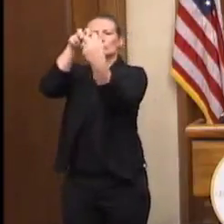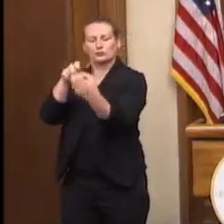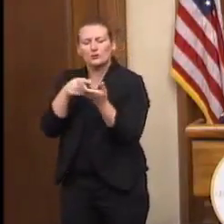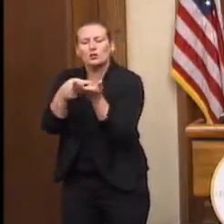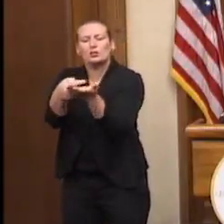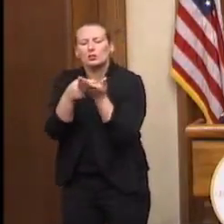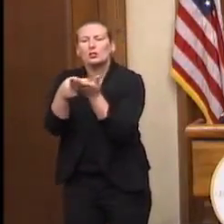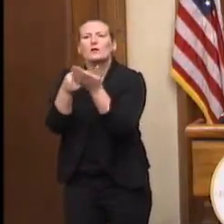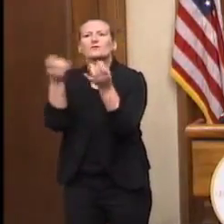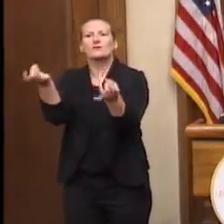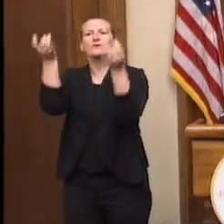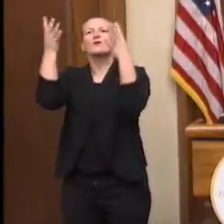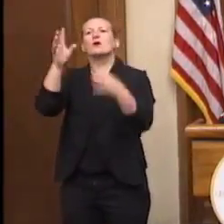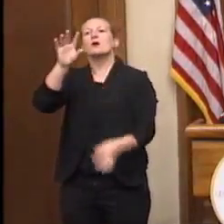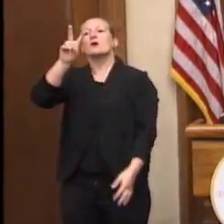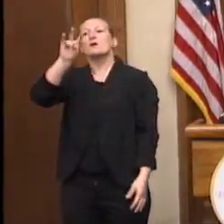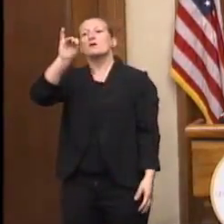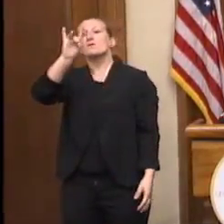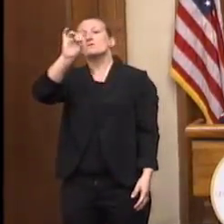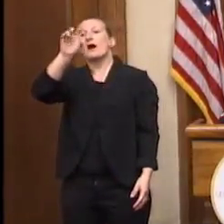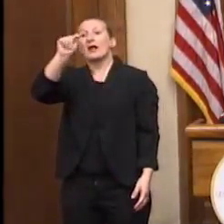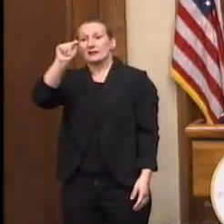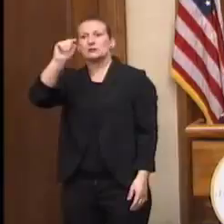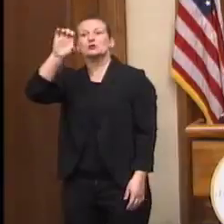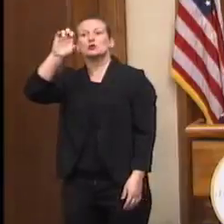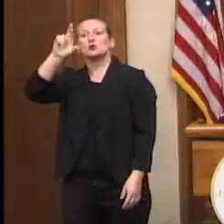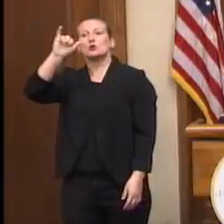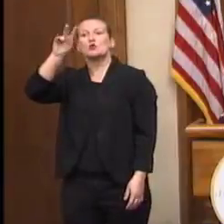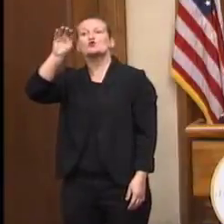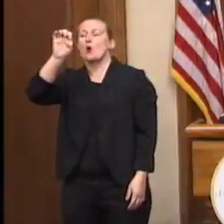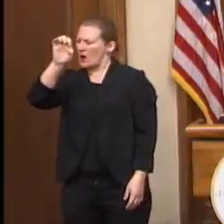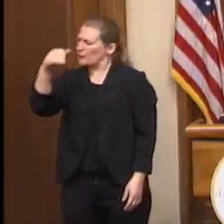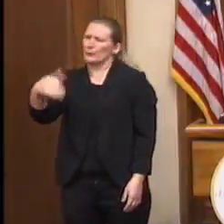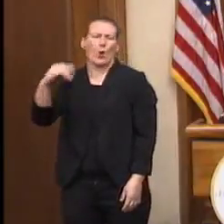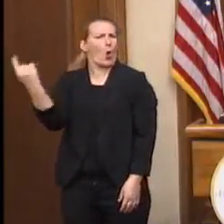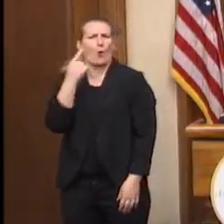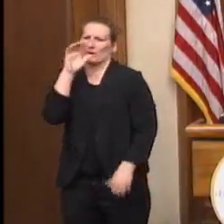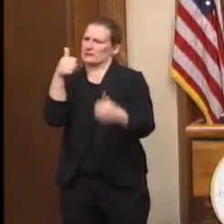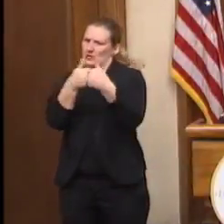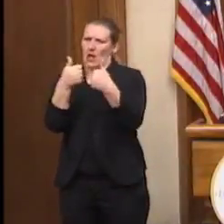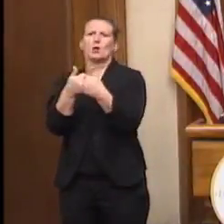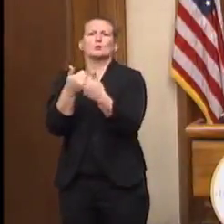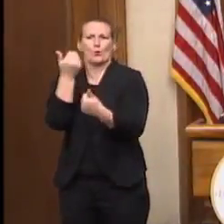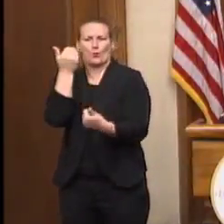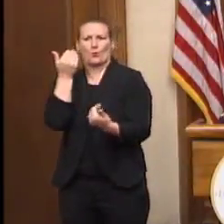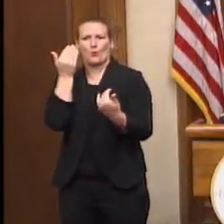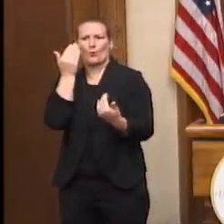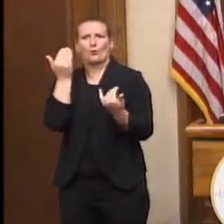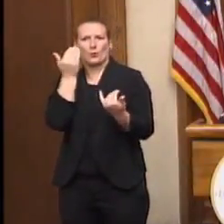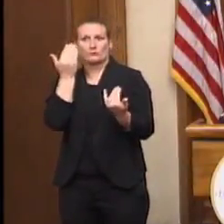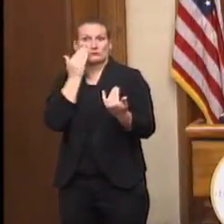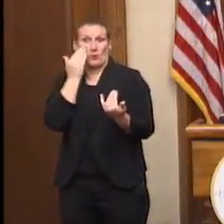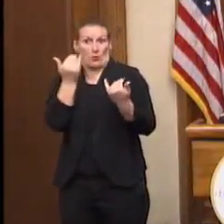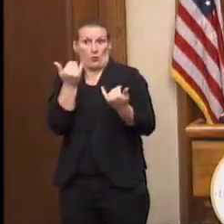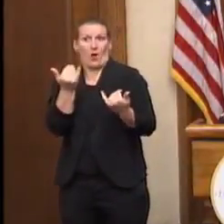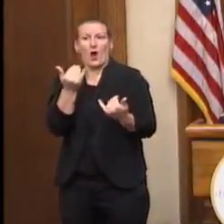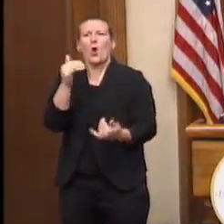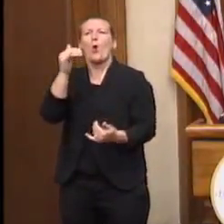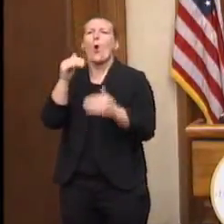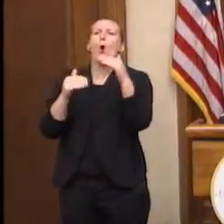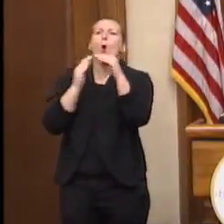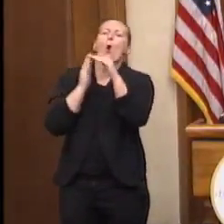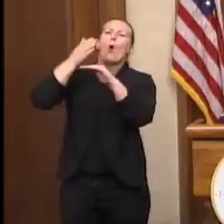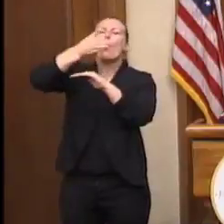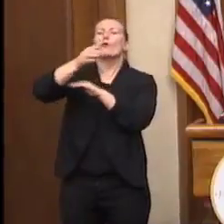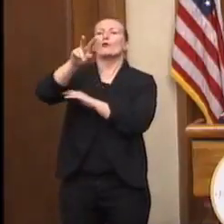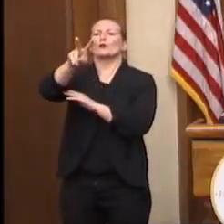been a challenge for us. It's been a recent challenge for us. We know that we're above 200 homicides, and so we're going to really